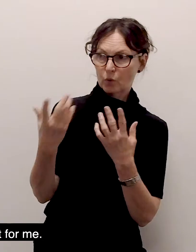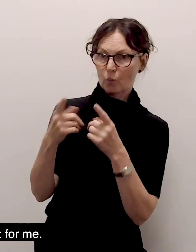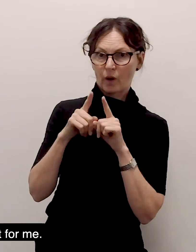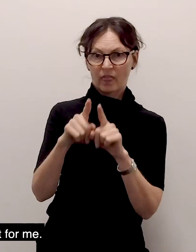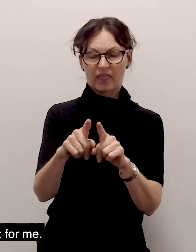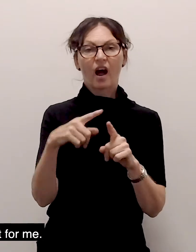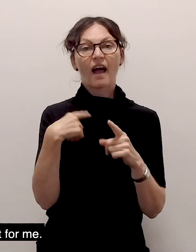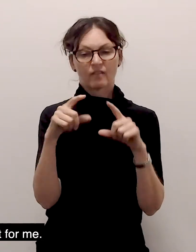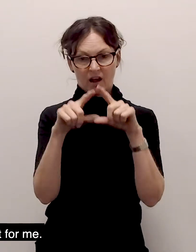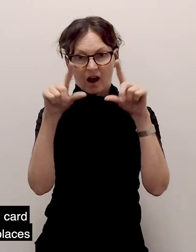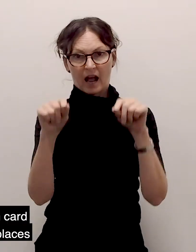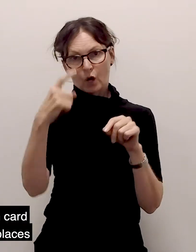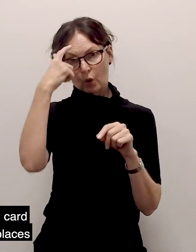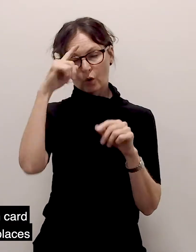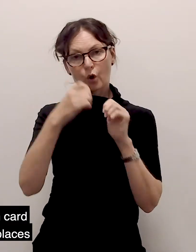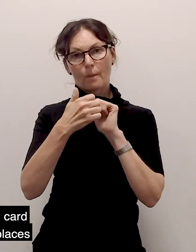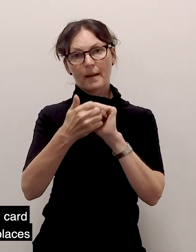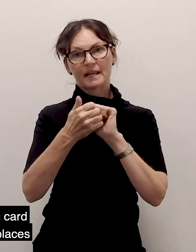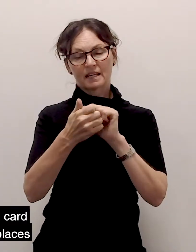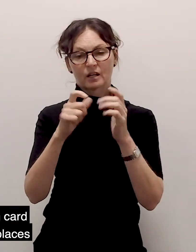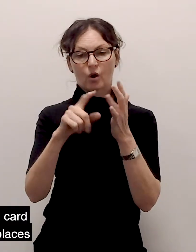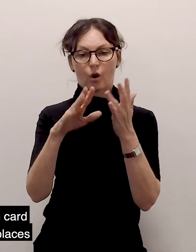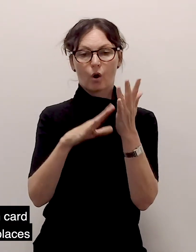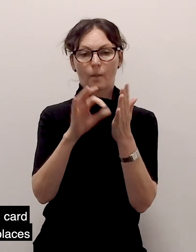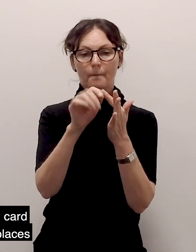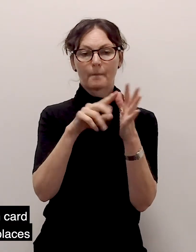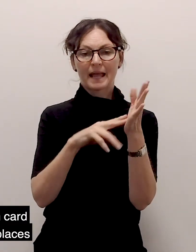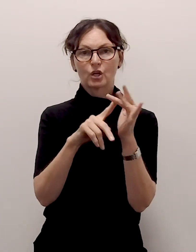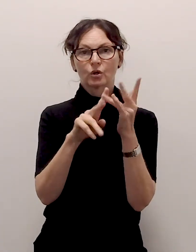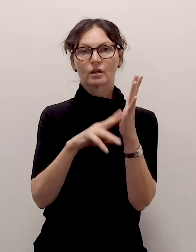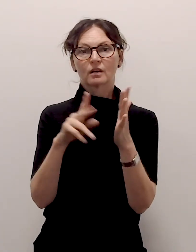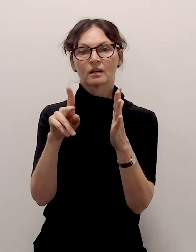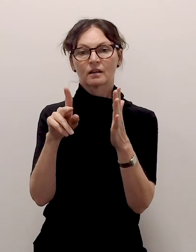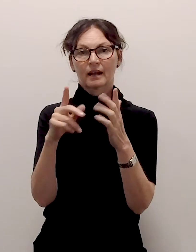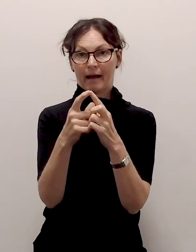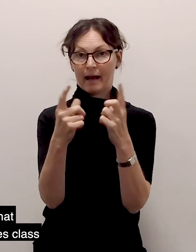just buy a ticket for me. So the companion card applies to a lot of places,